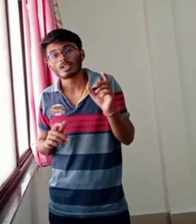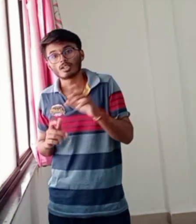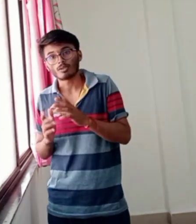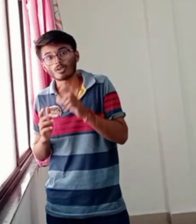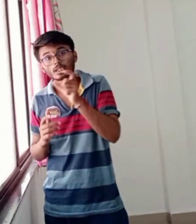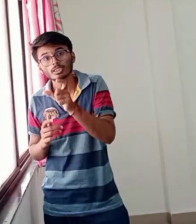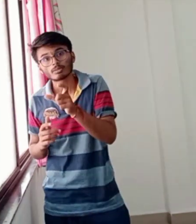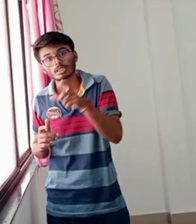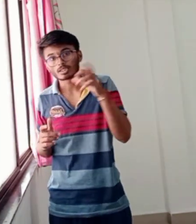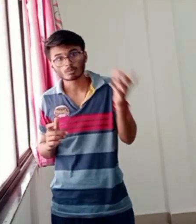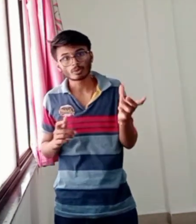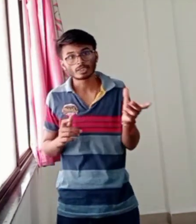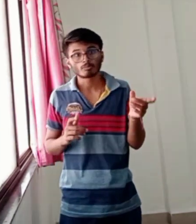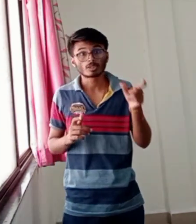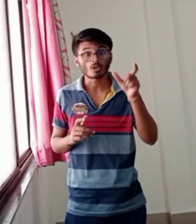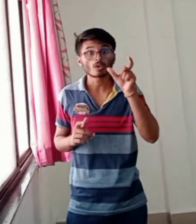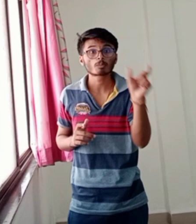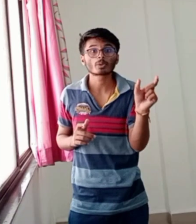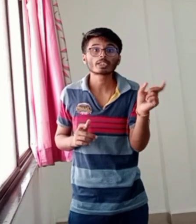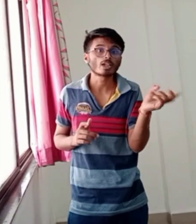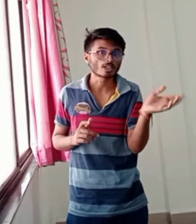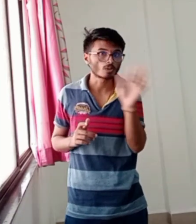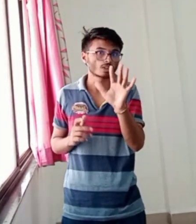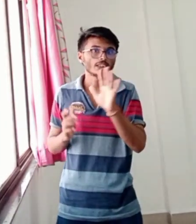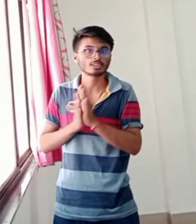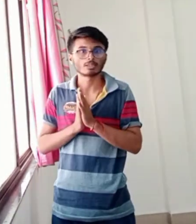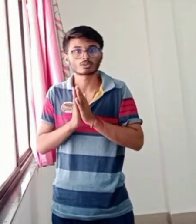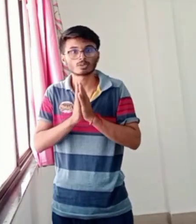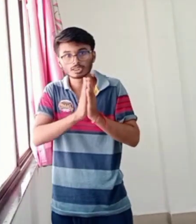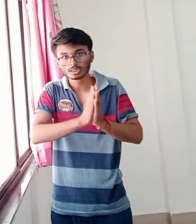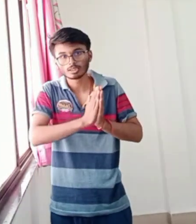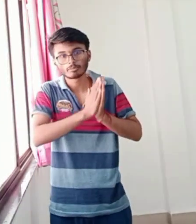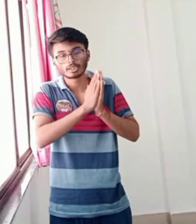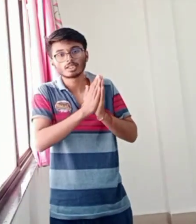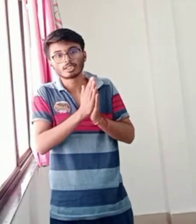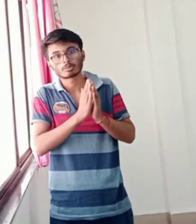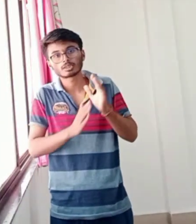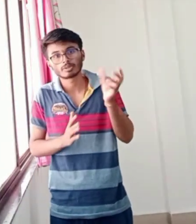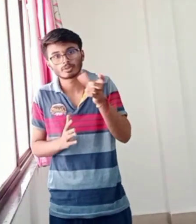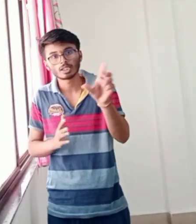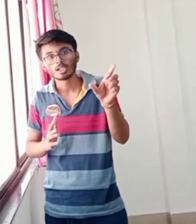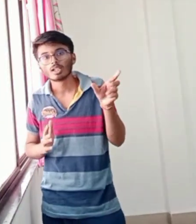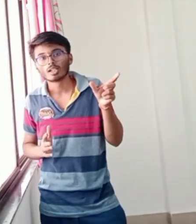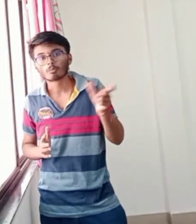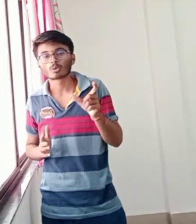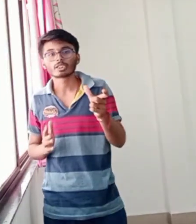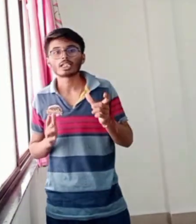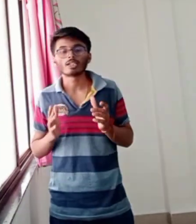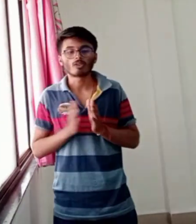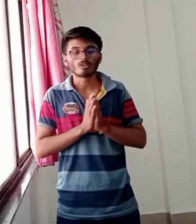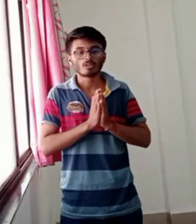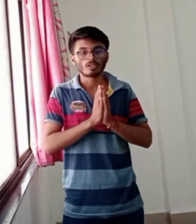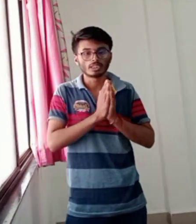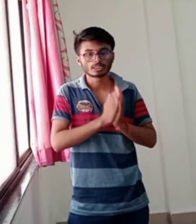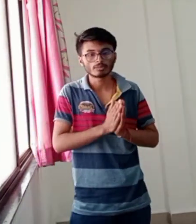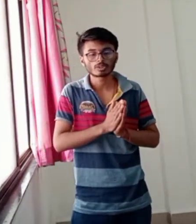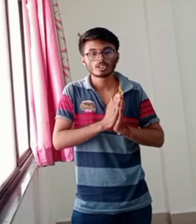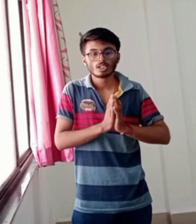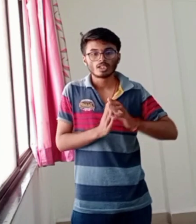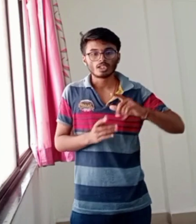all enzymes are the protein, but all protein are not the enzymes. So this is the main difference between protein and enzymes.